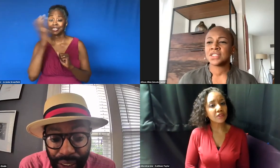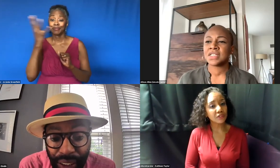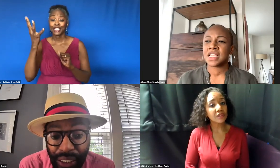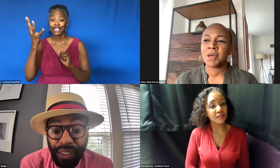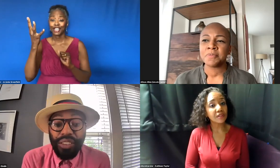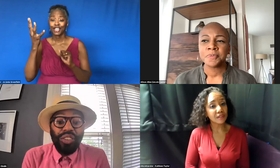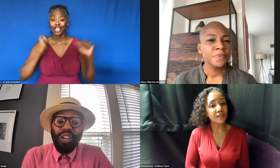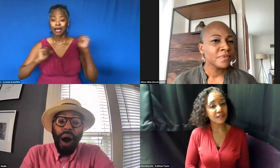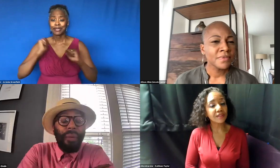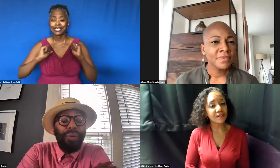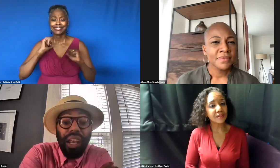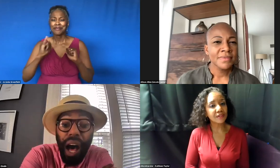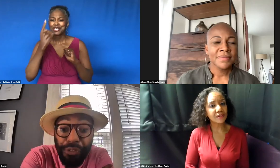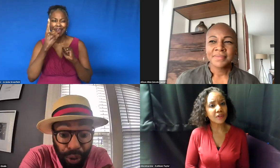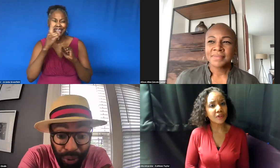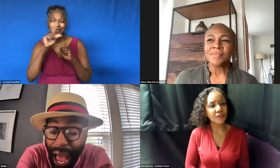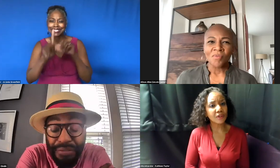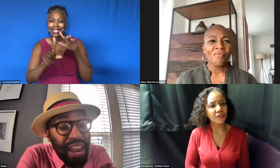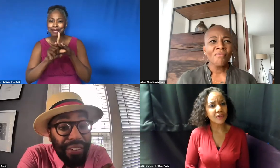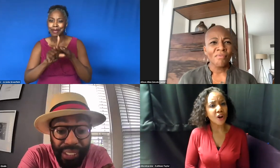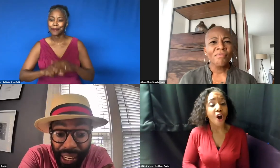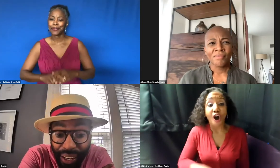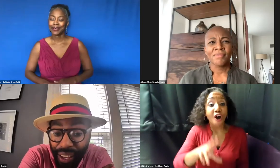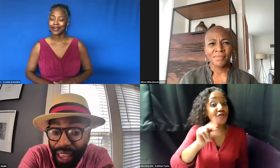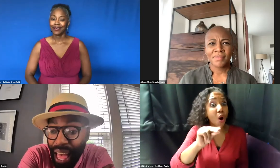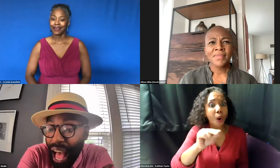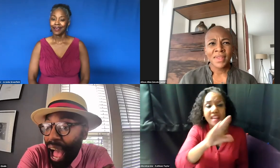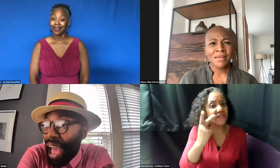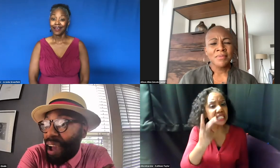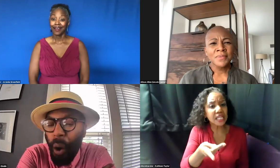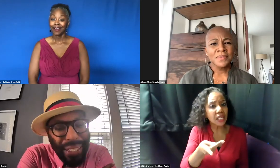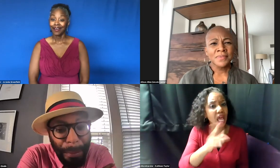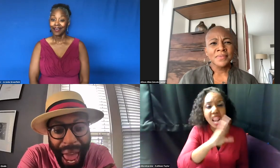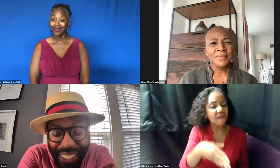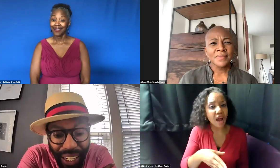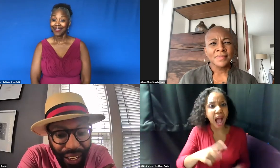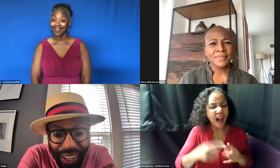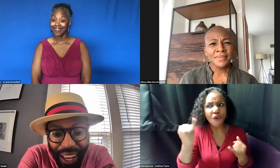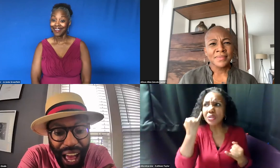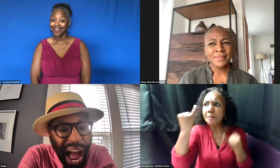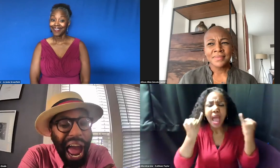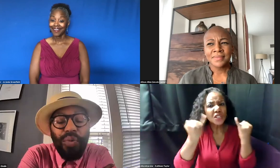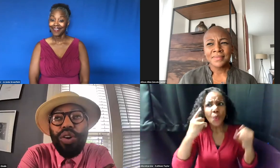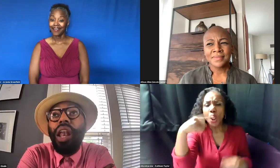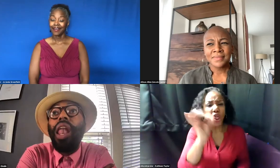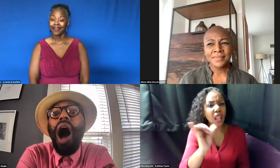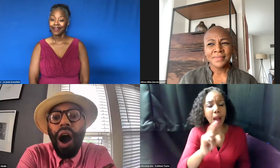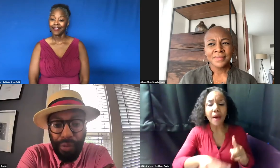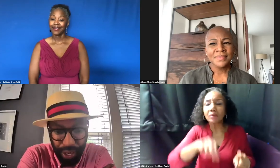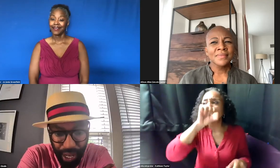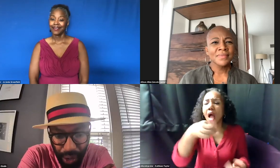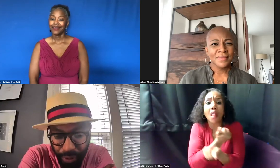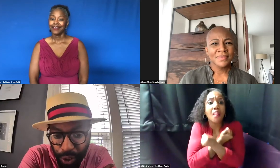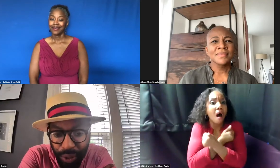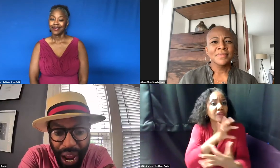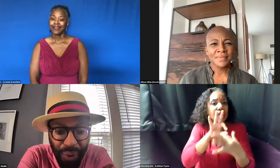one of the questions that came up. No, I would love to. I've never seen it. I've always imagined it. I would love